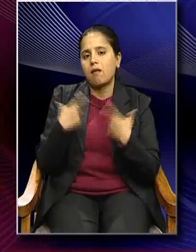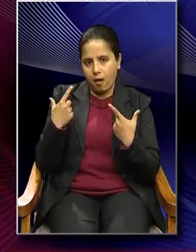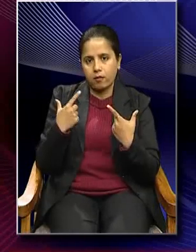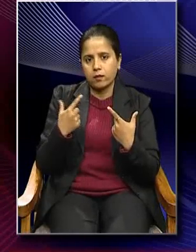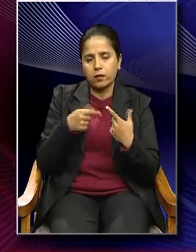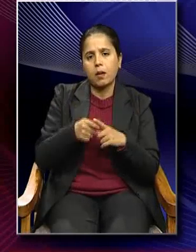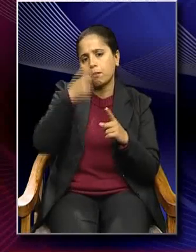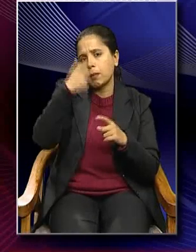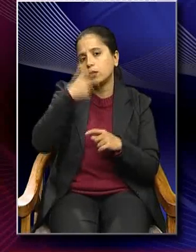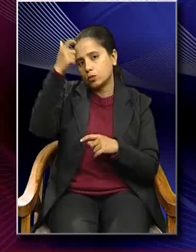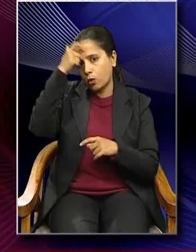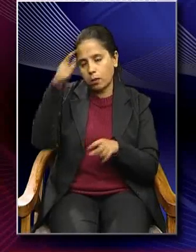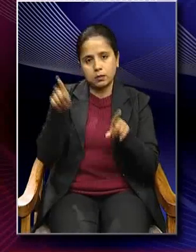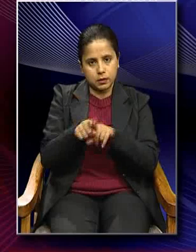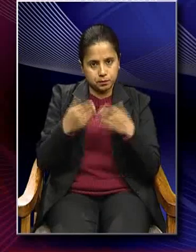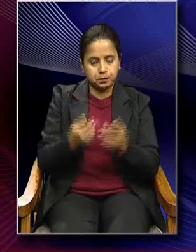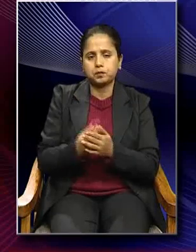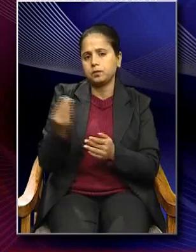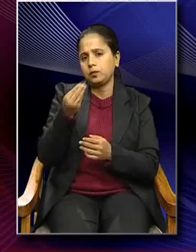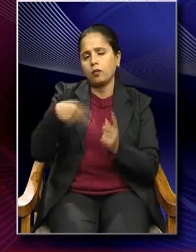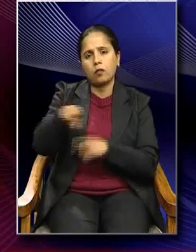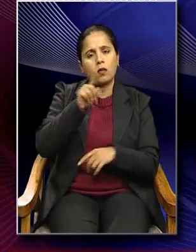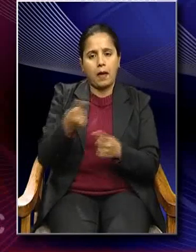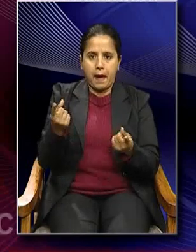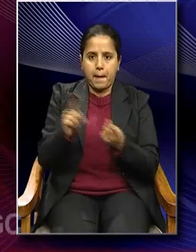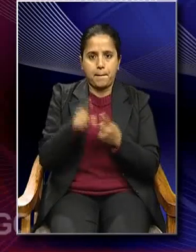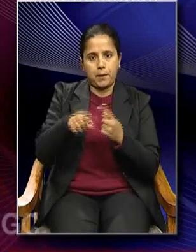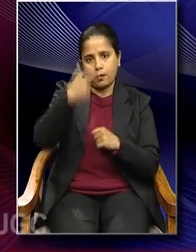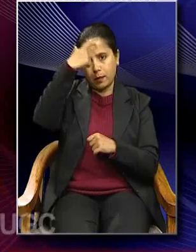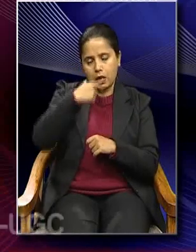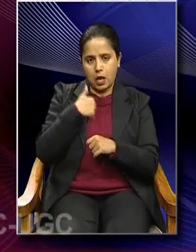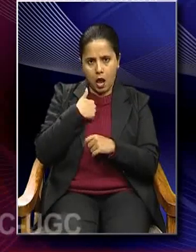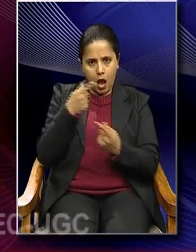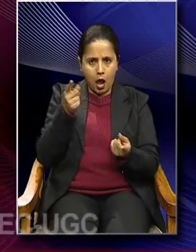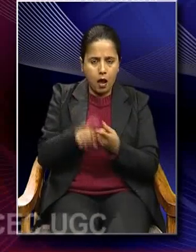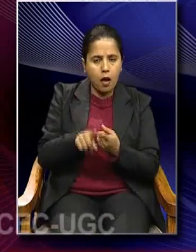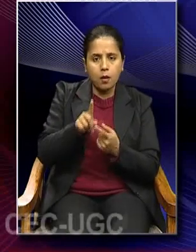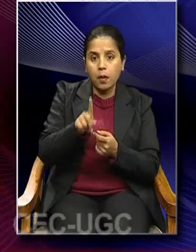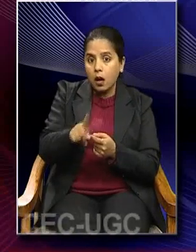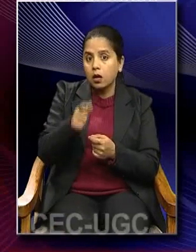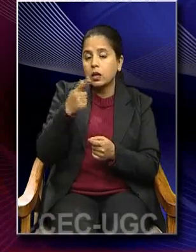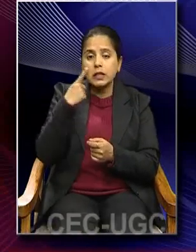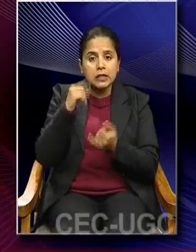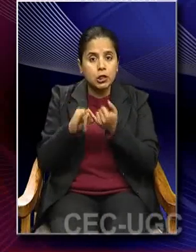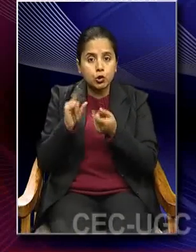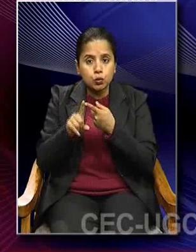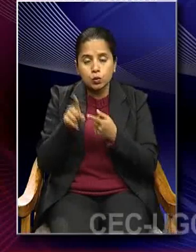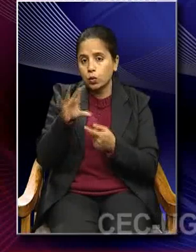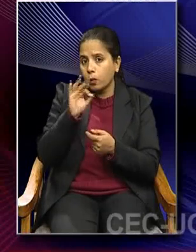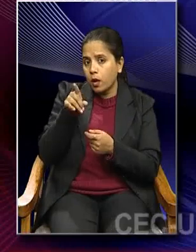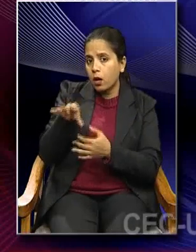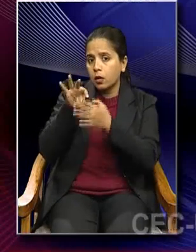It's a personal problem, something that happens to individual. whereas issues have to do